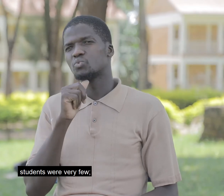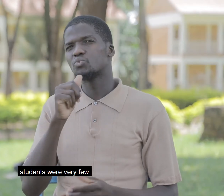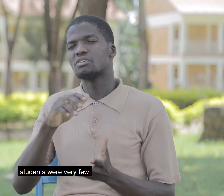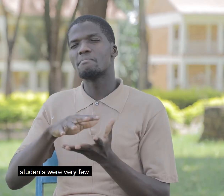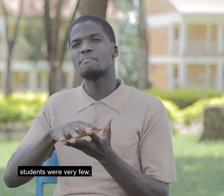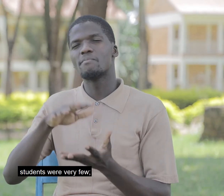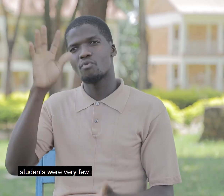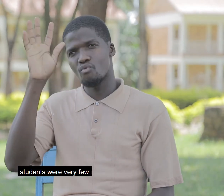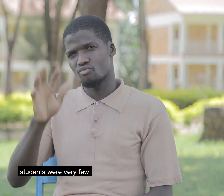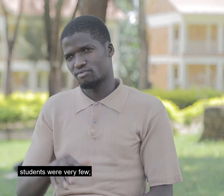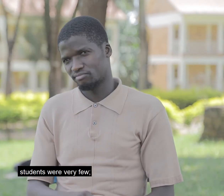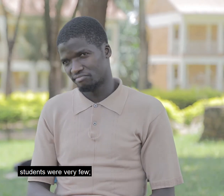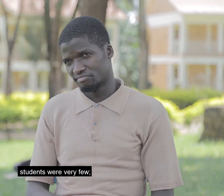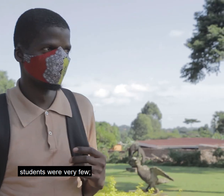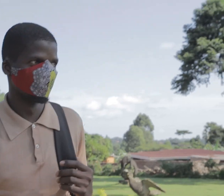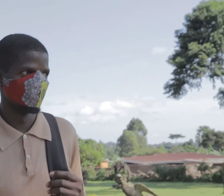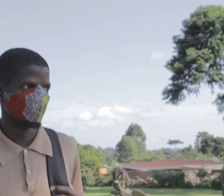Students were very few.